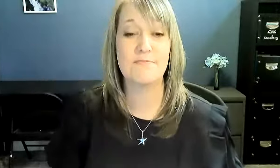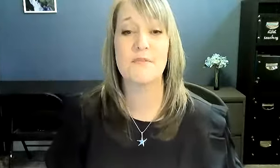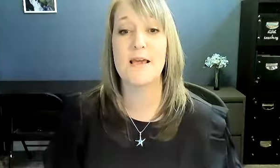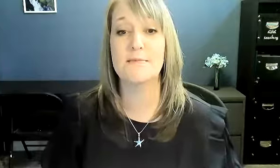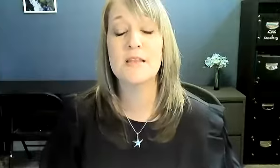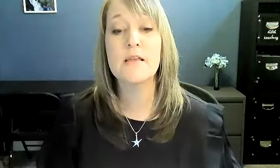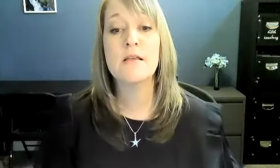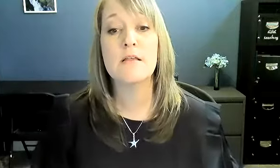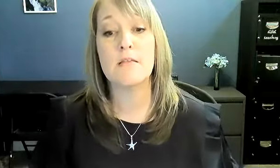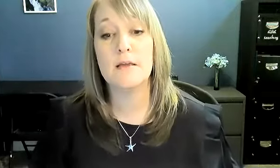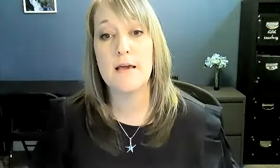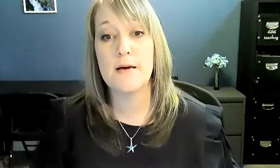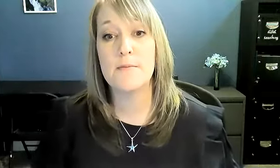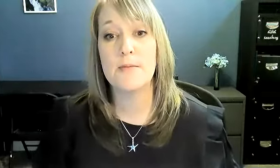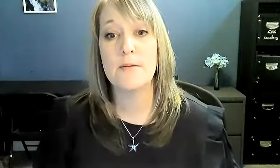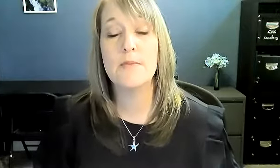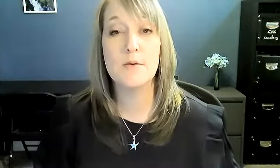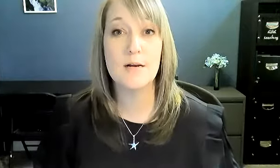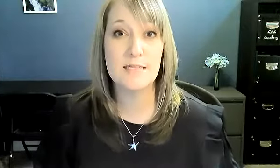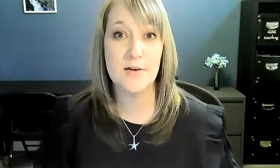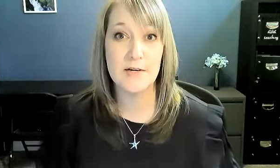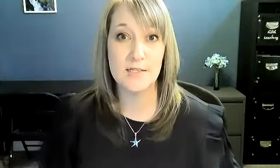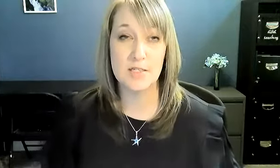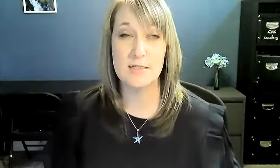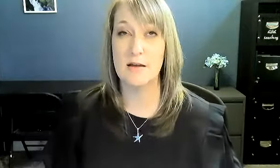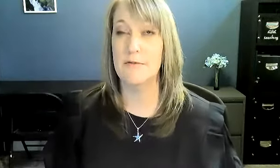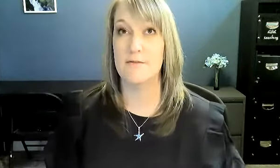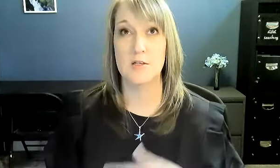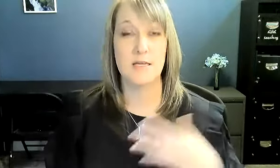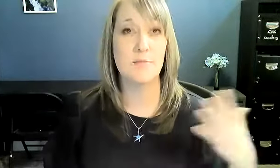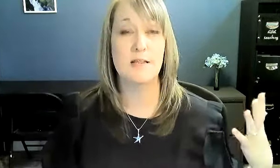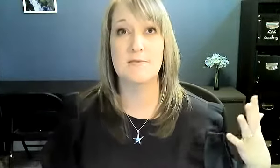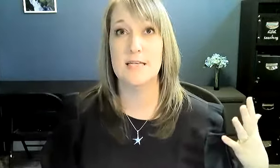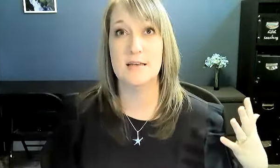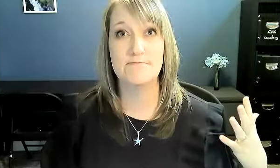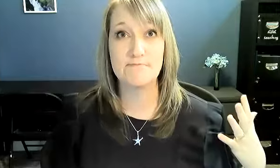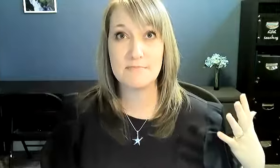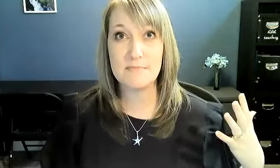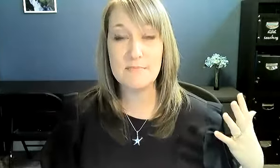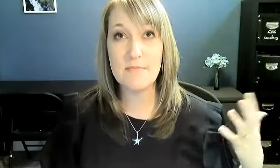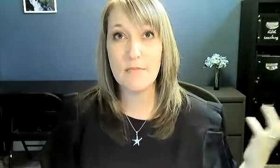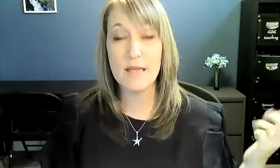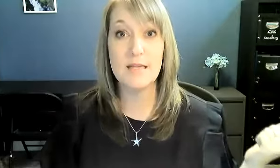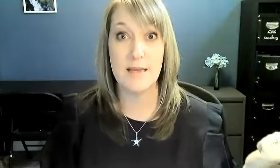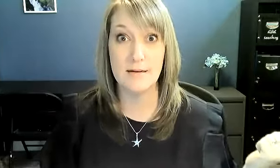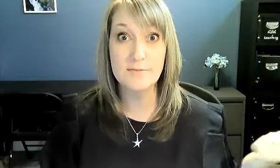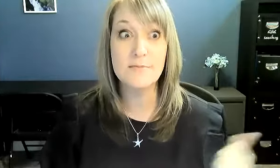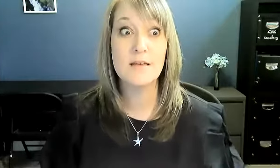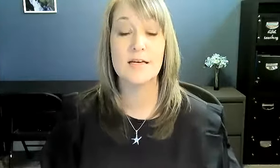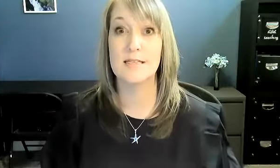Okay. The Midwest variation I saw for the first time when I lived in Indiana. Had never